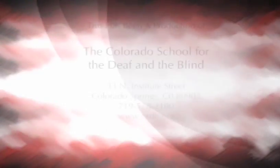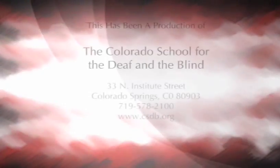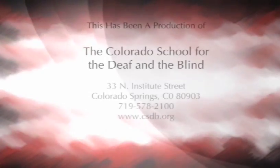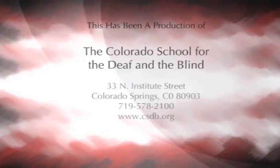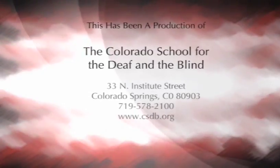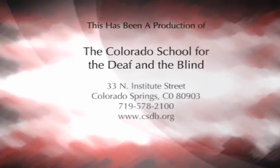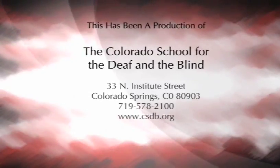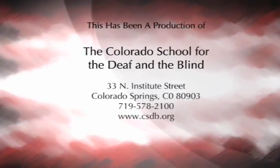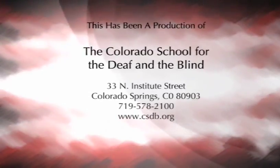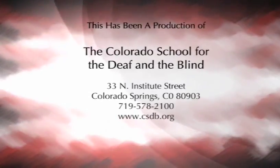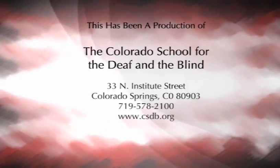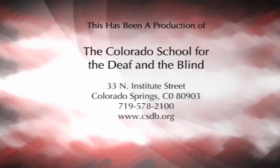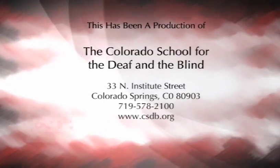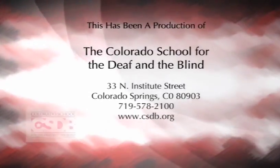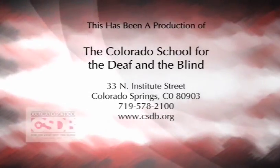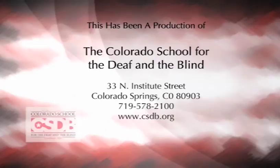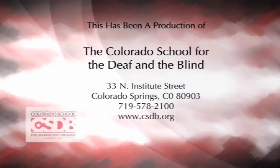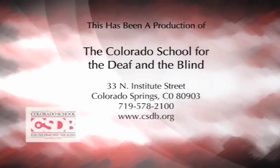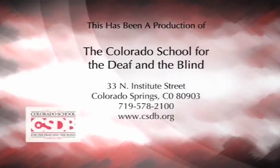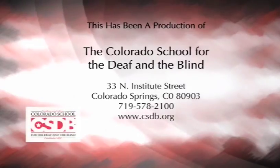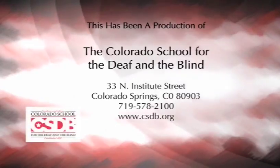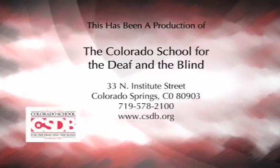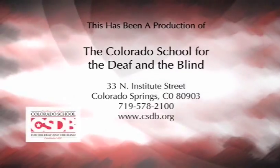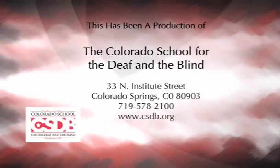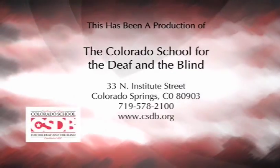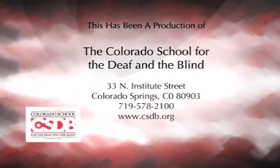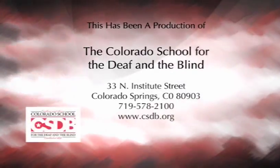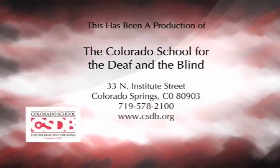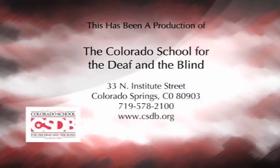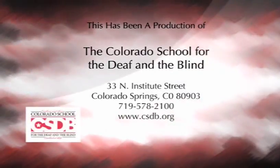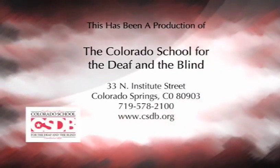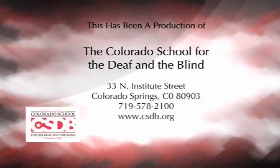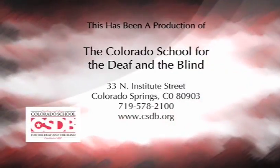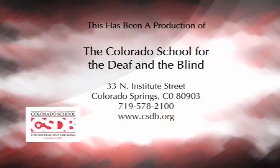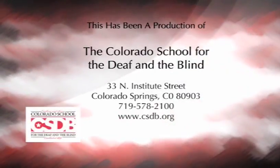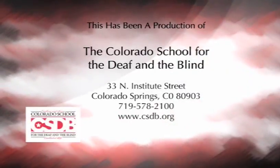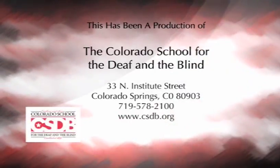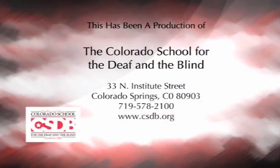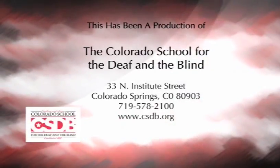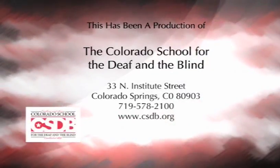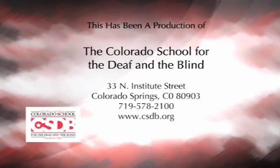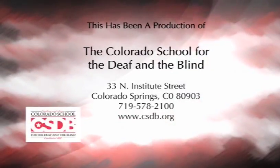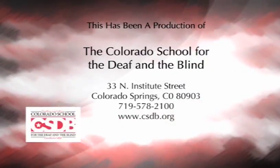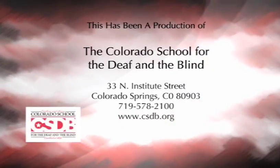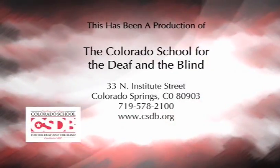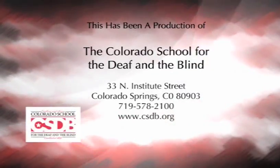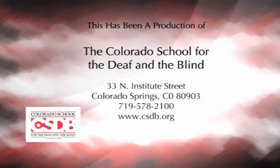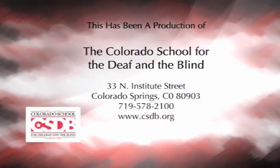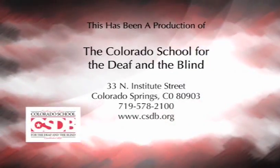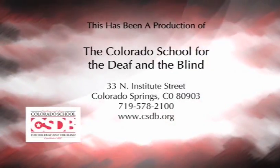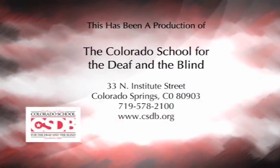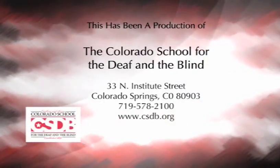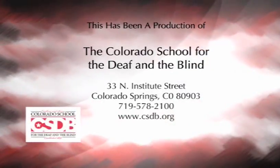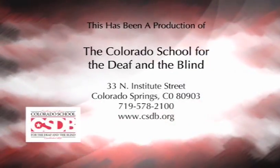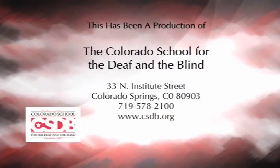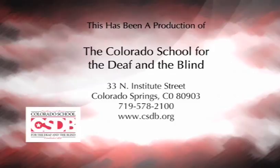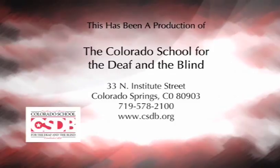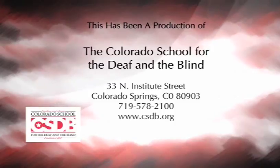This has been a production of the Colorado School for the Deaf and the Blind, 33 North Institute Street, Colorado Springs, Colorado, 80903,